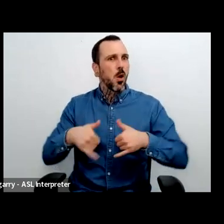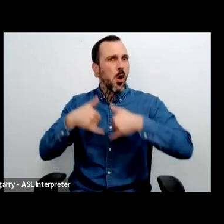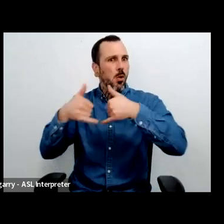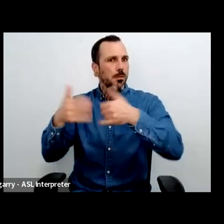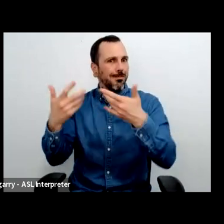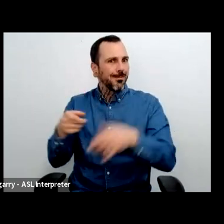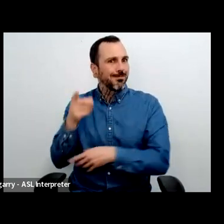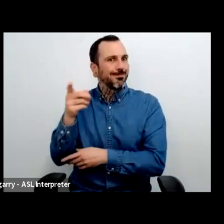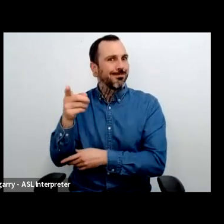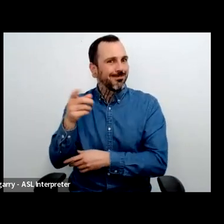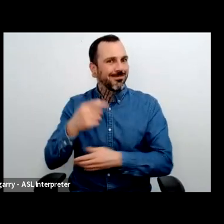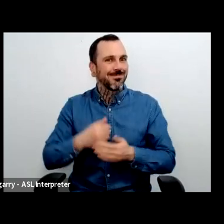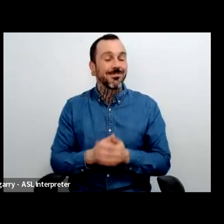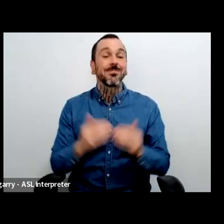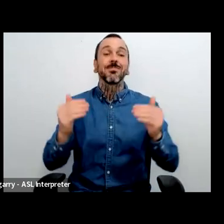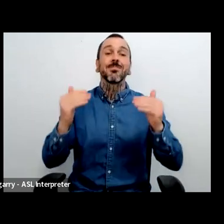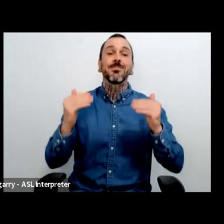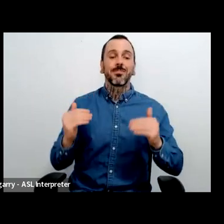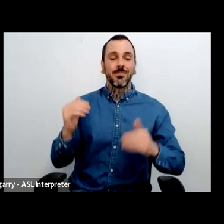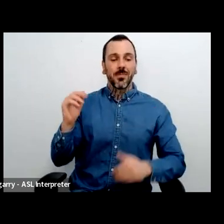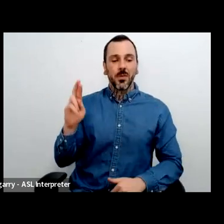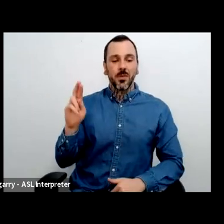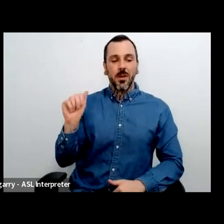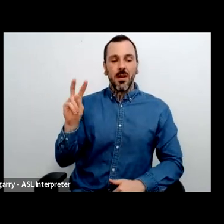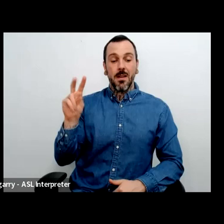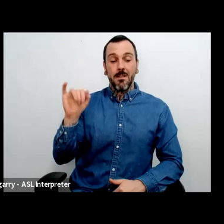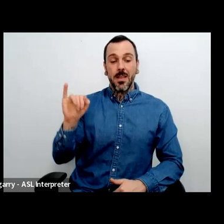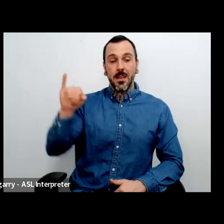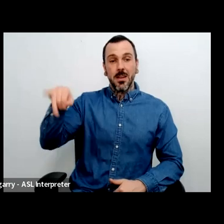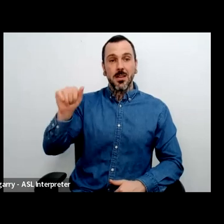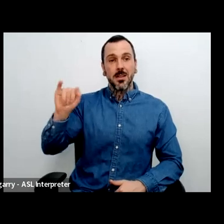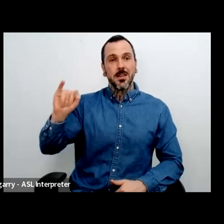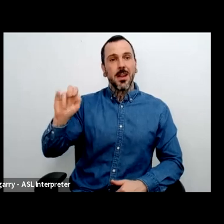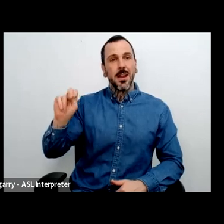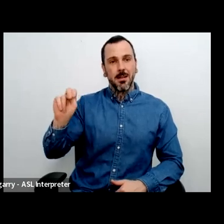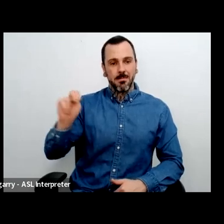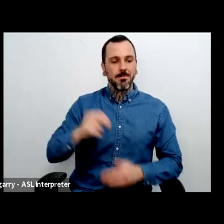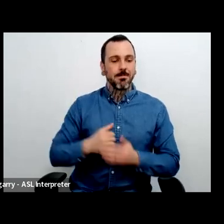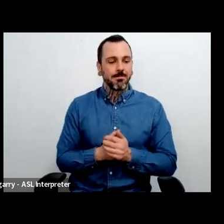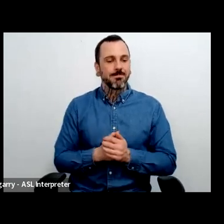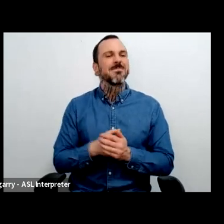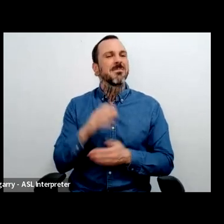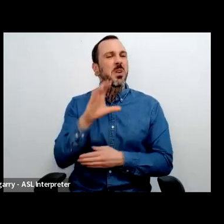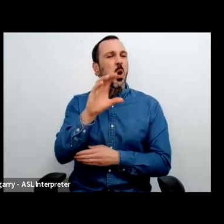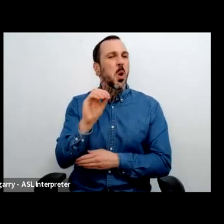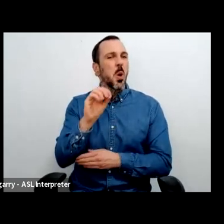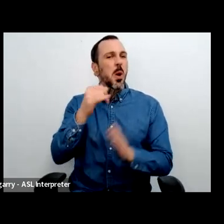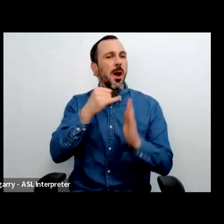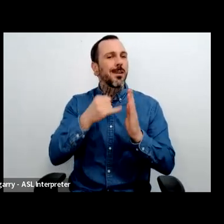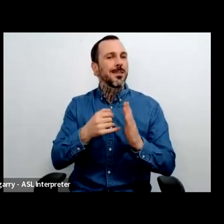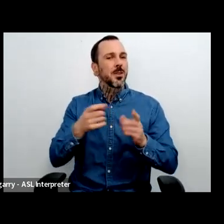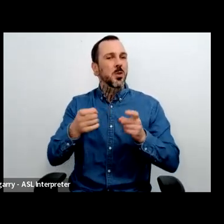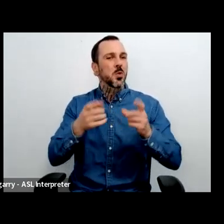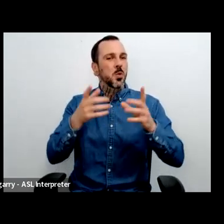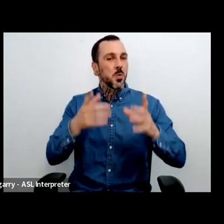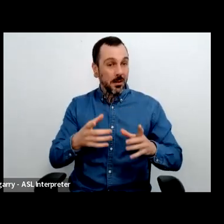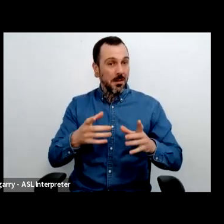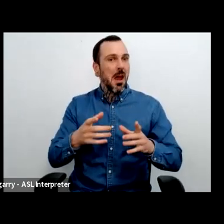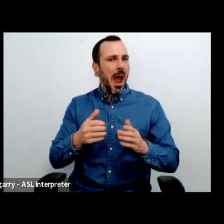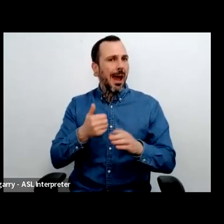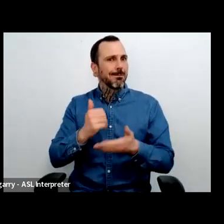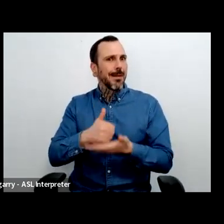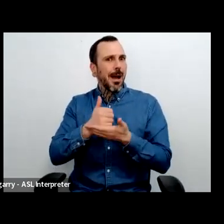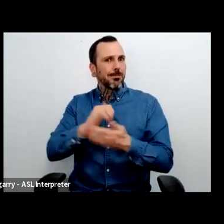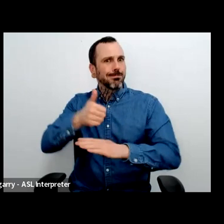I now will introduce Ravi Jain. Ravi is the co-artistic director and founder of Why